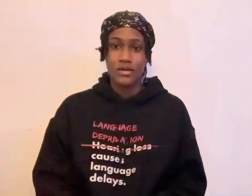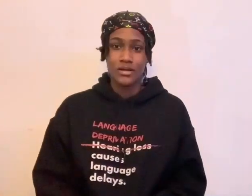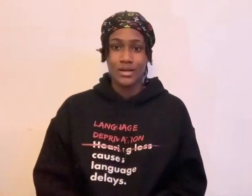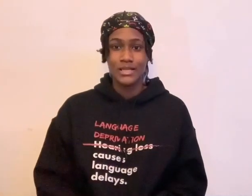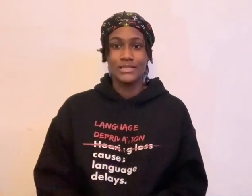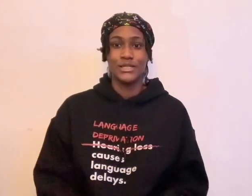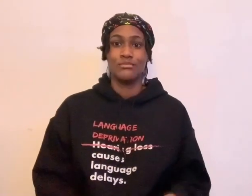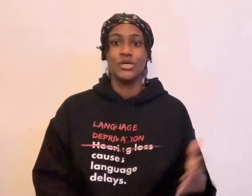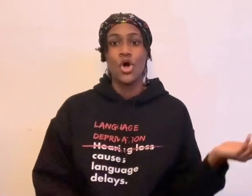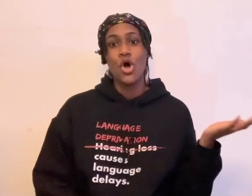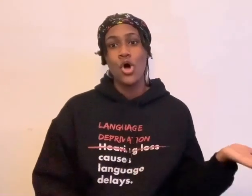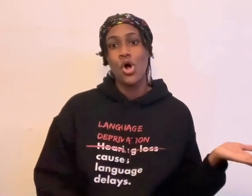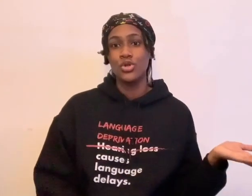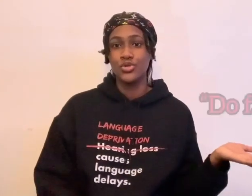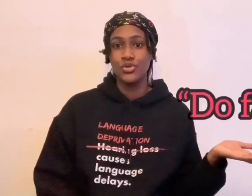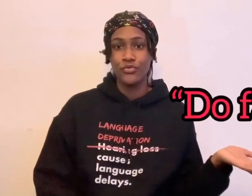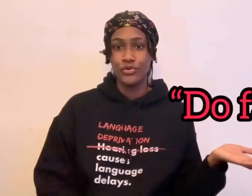another term, doofadoo.